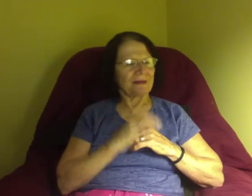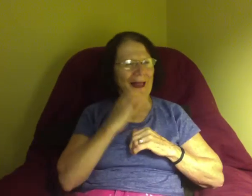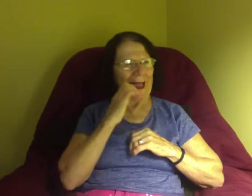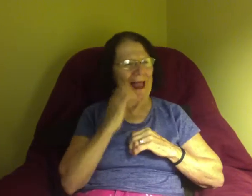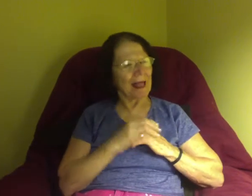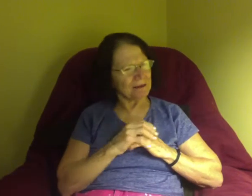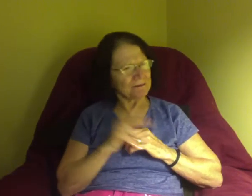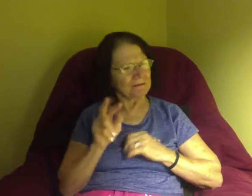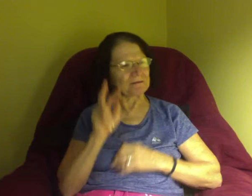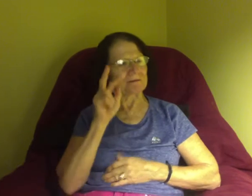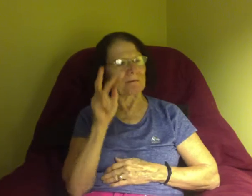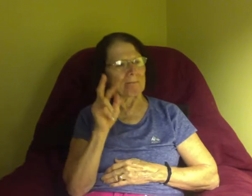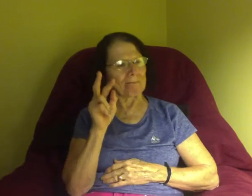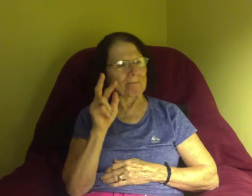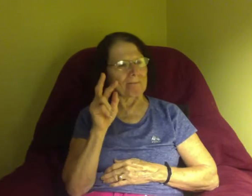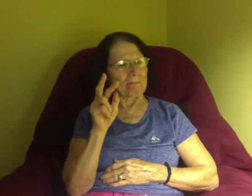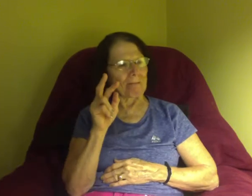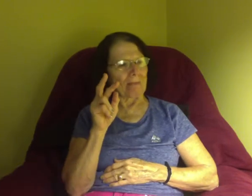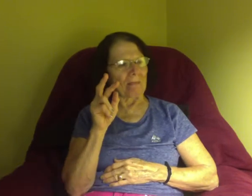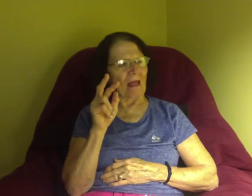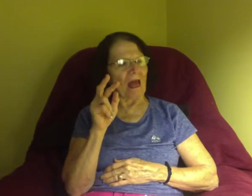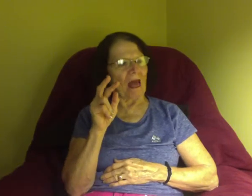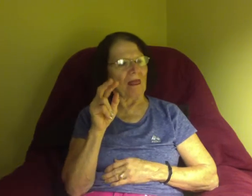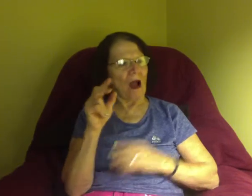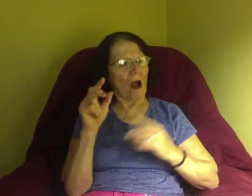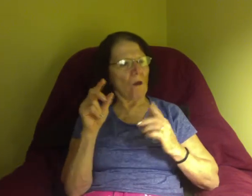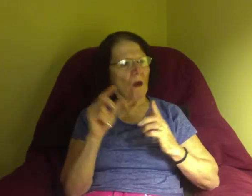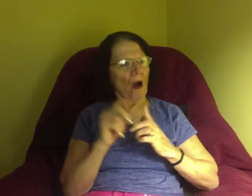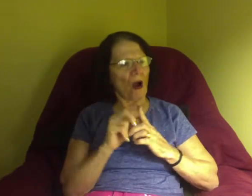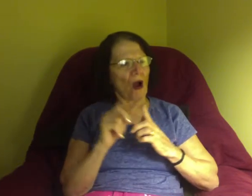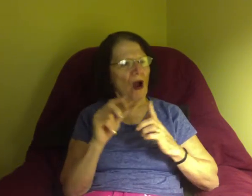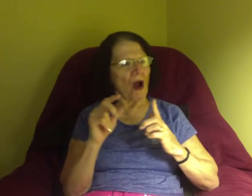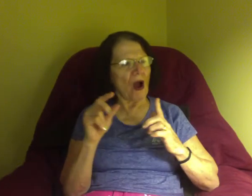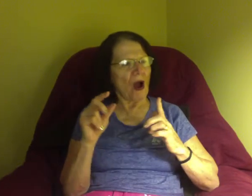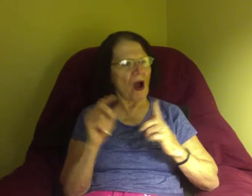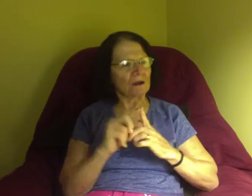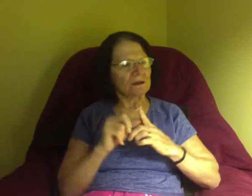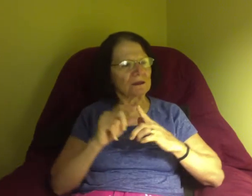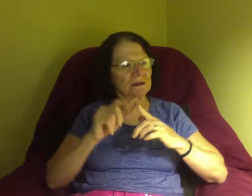I have a little bit a Now I have a